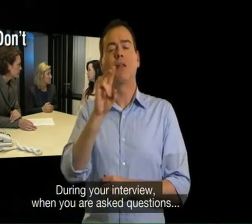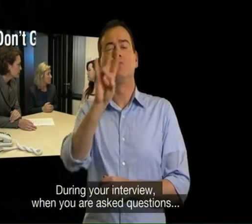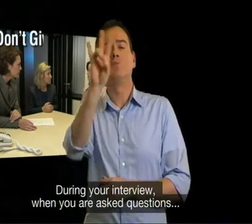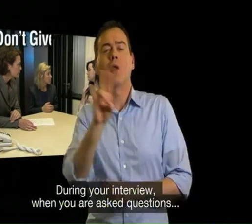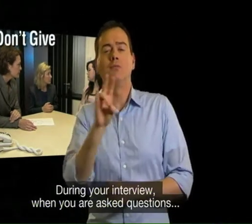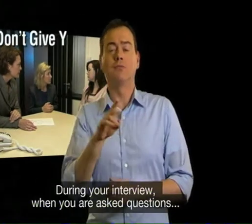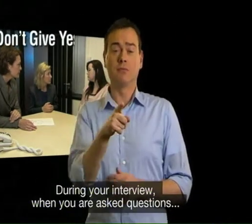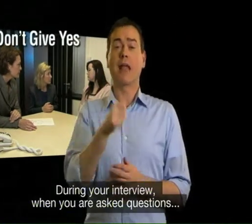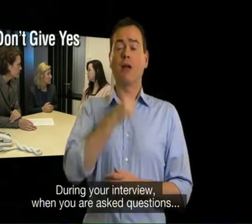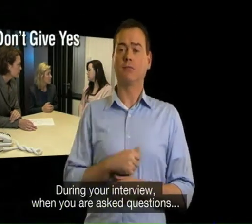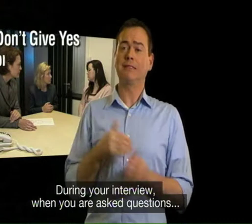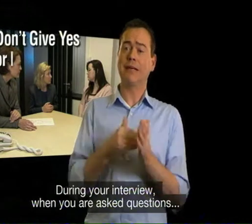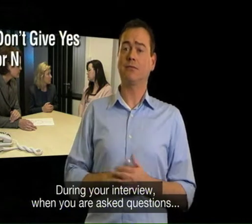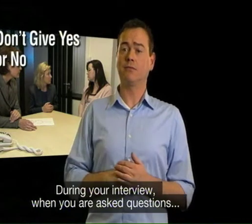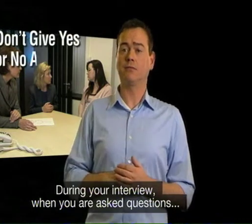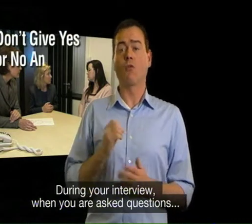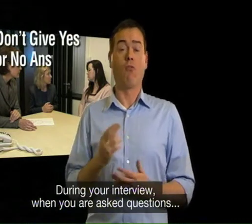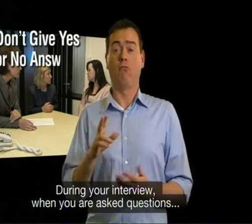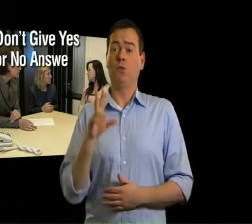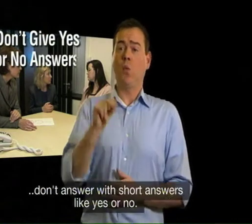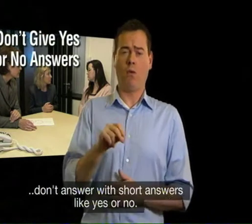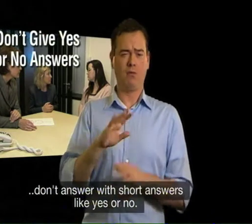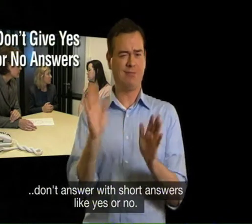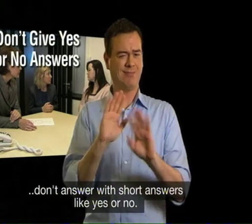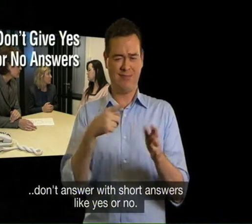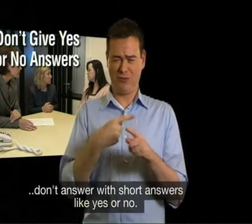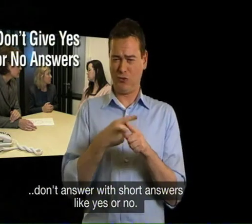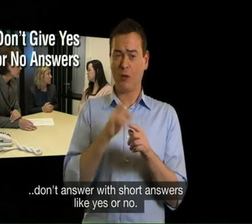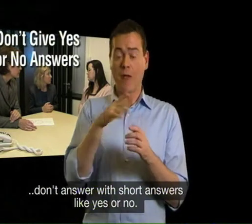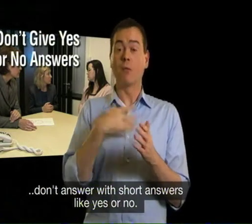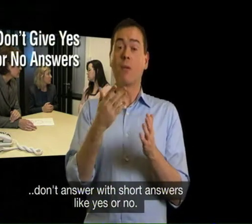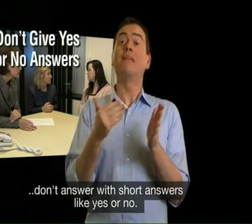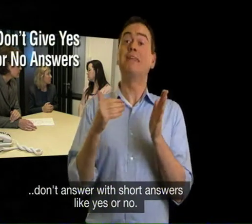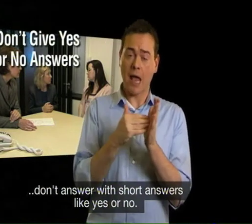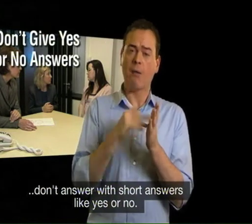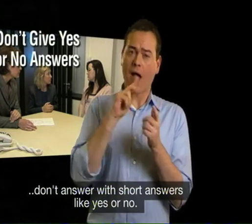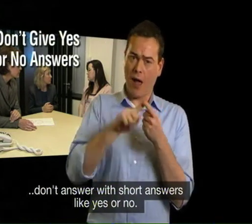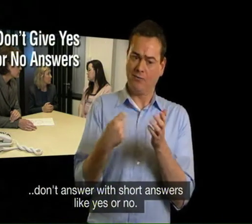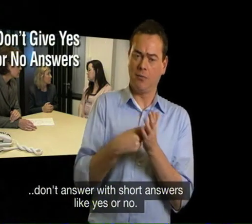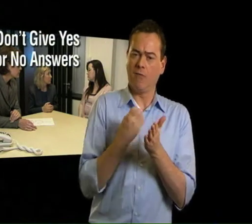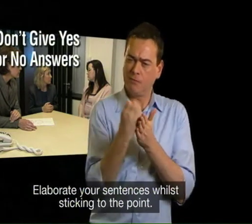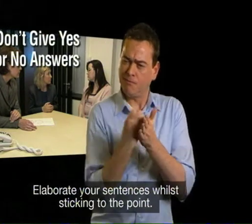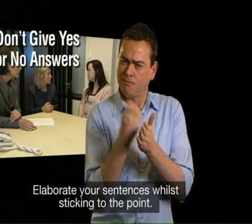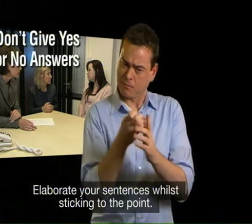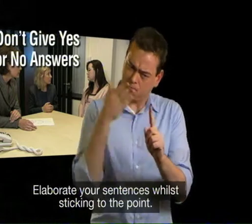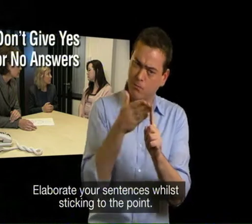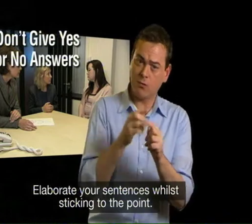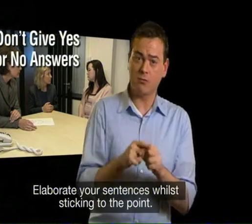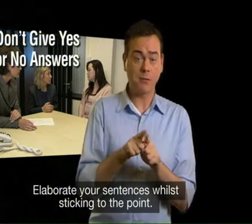During your interview, when you're asked questions, don't answer with short answers like yes or no. Elaborate your